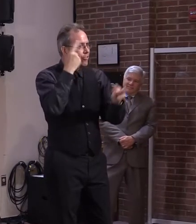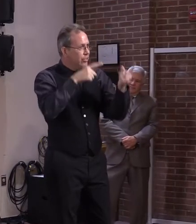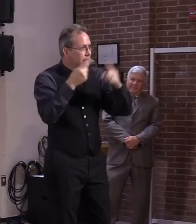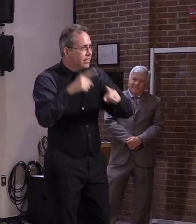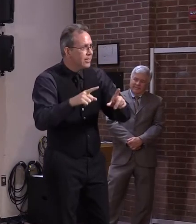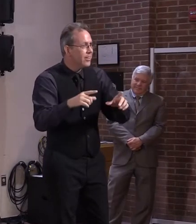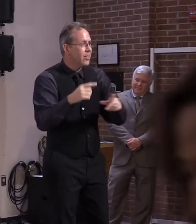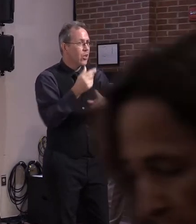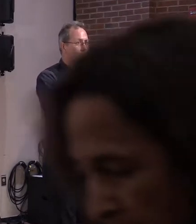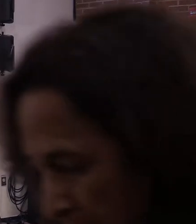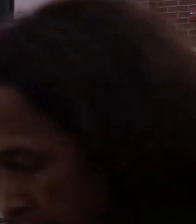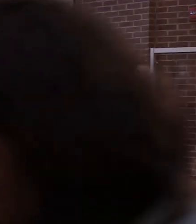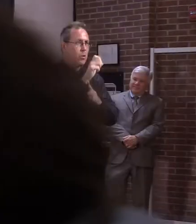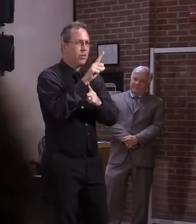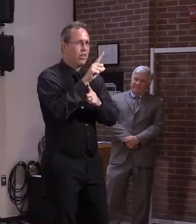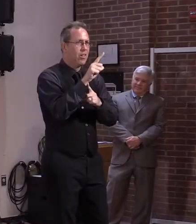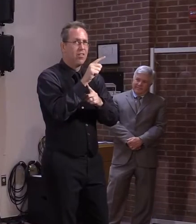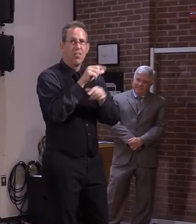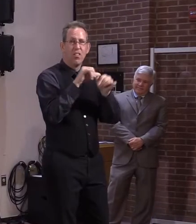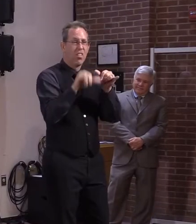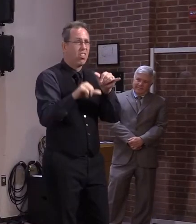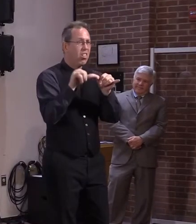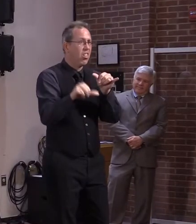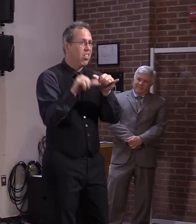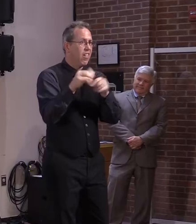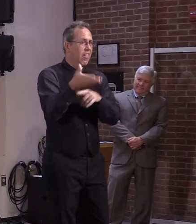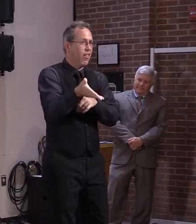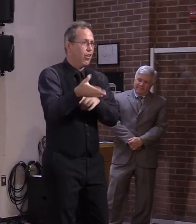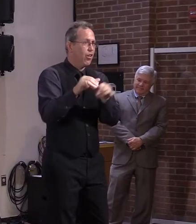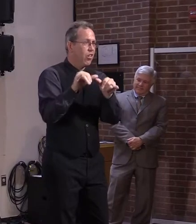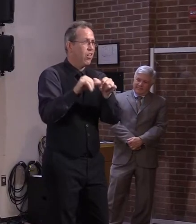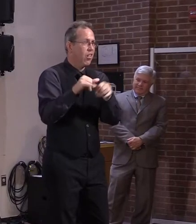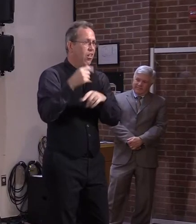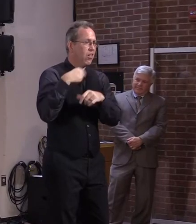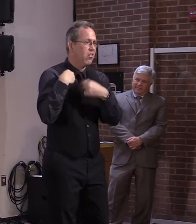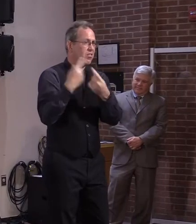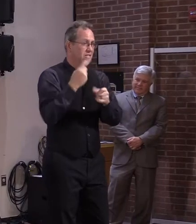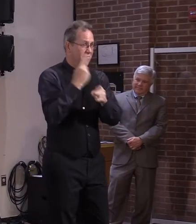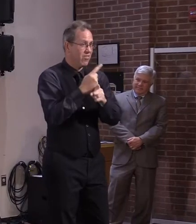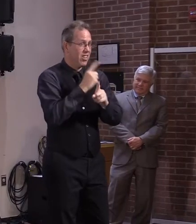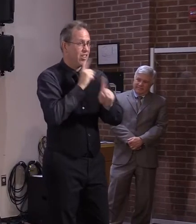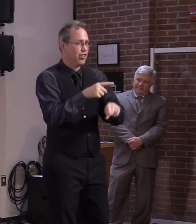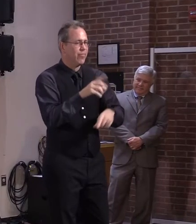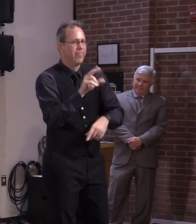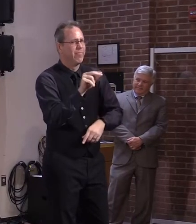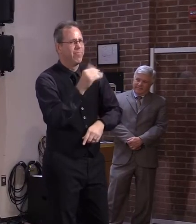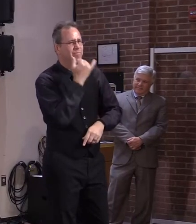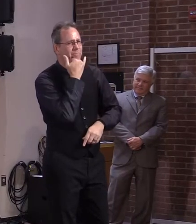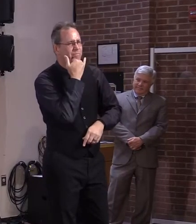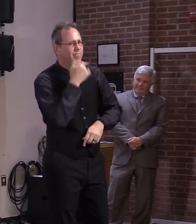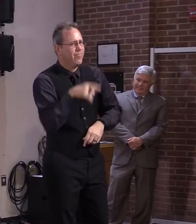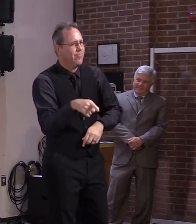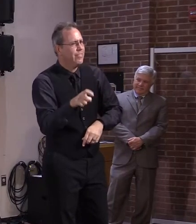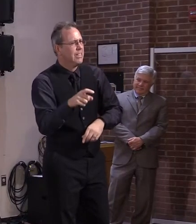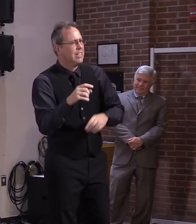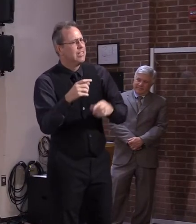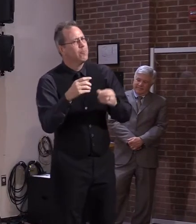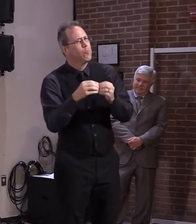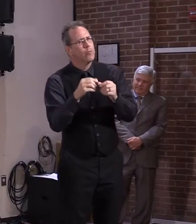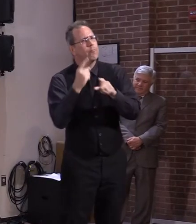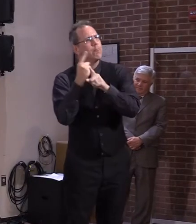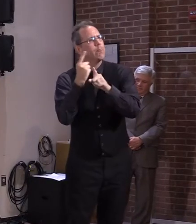temporary housing. What we need is permanent housing, and that's what we've advocated for, and we'll continue to push forward on that.